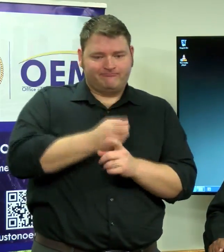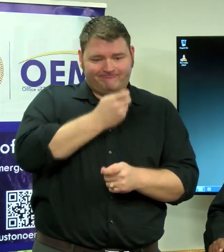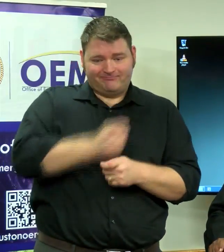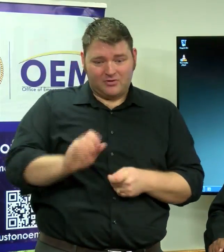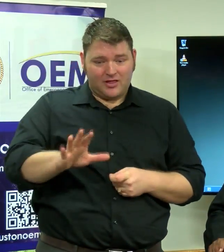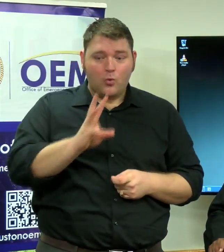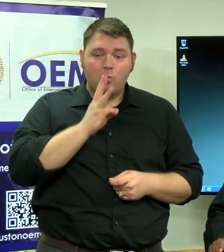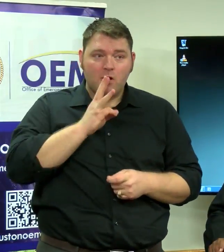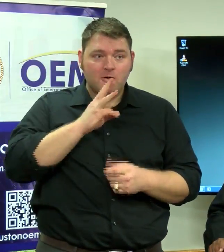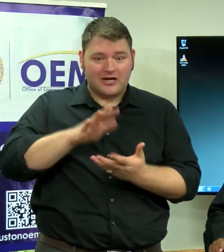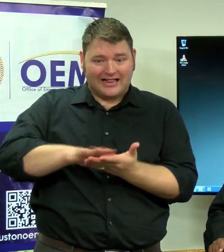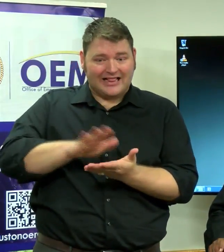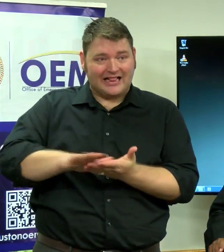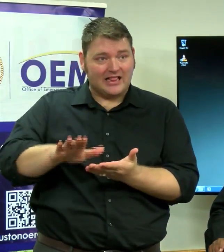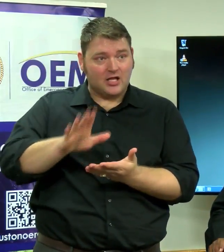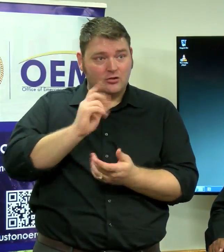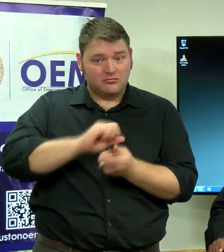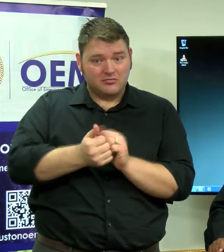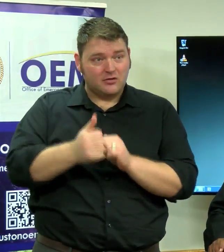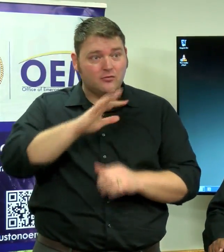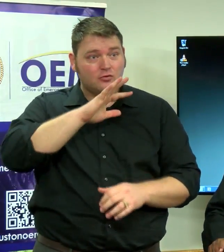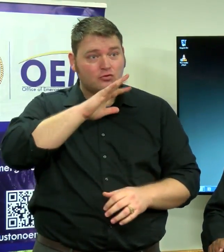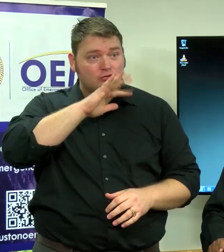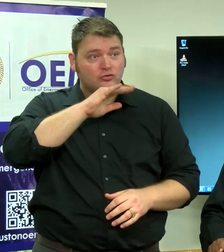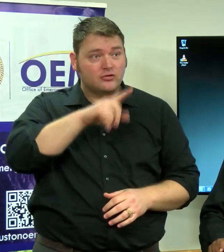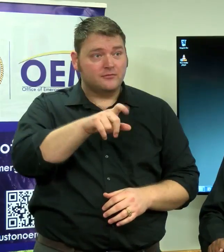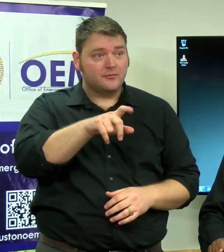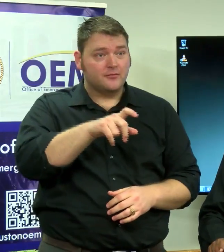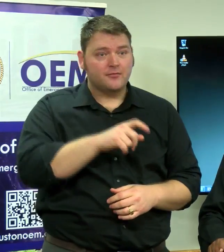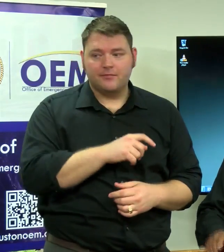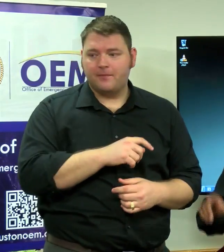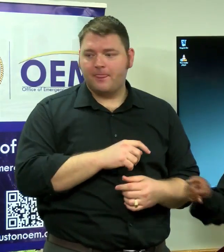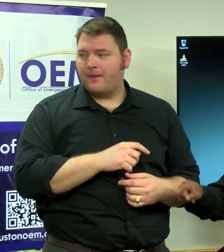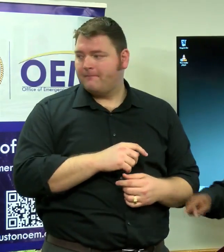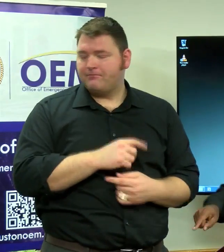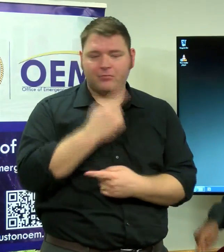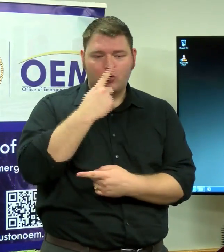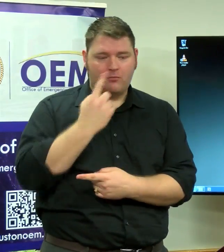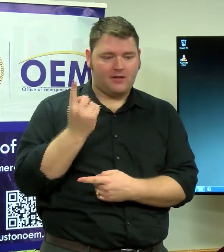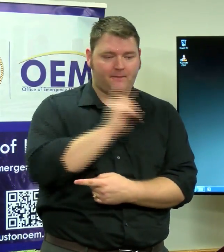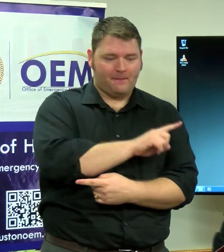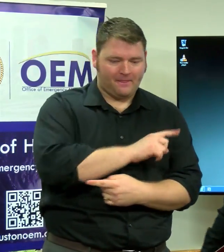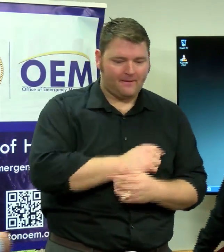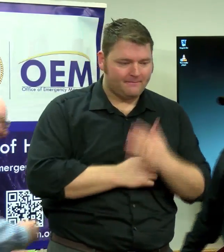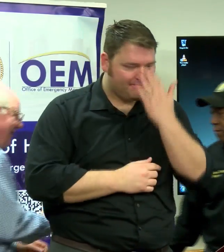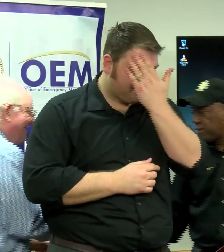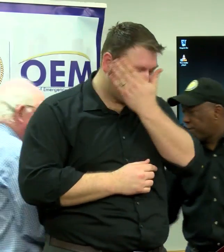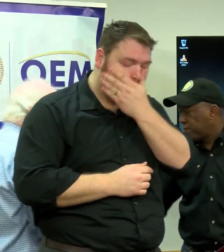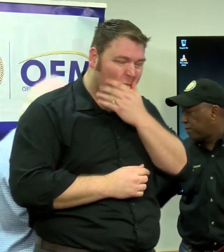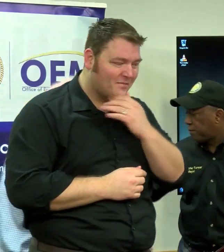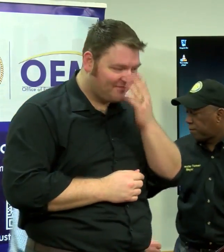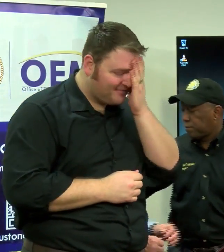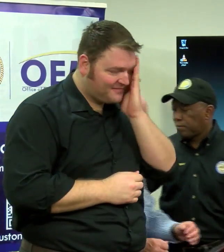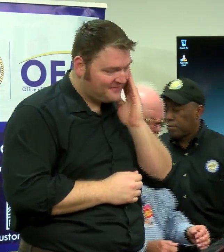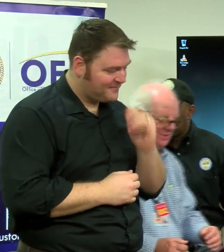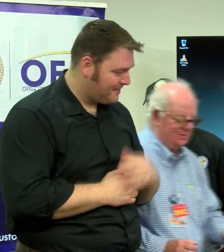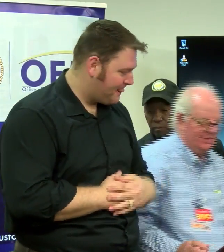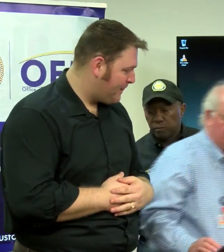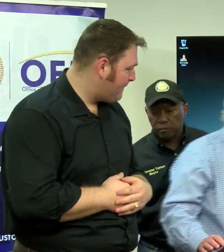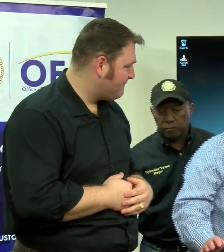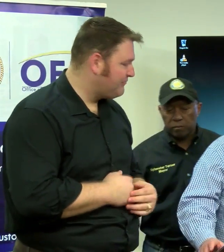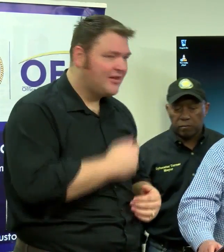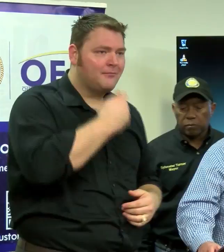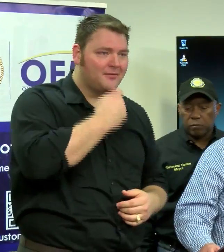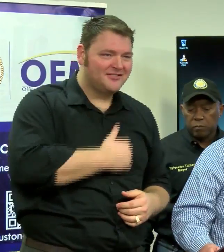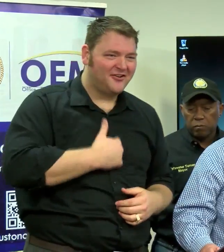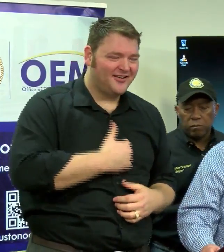speak specifically to that? Mike, I think that the issue is that the plant. Right, yeah, you gotta go. Okay, I'm sorry.